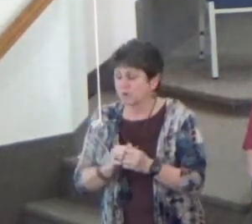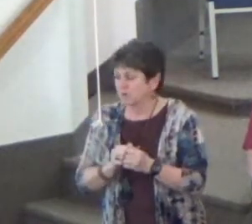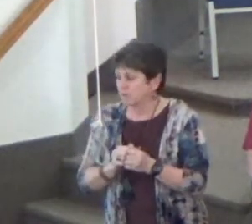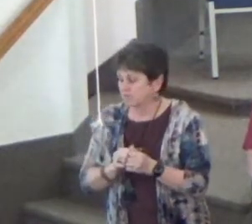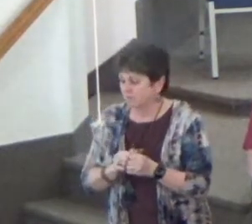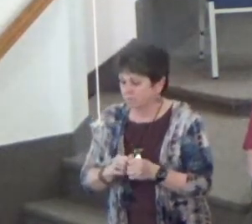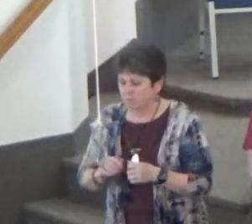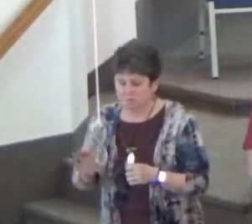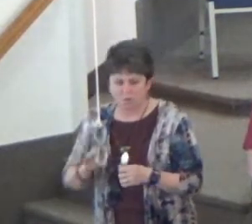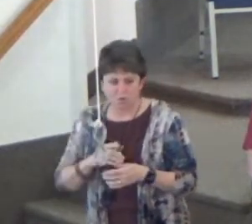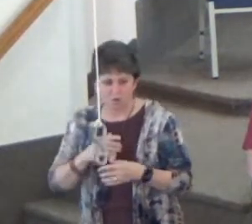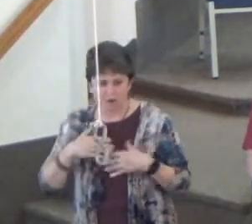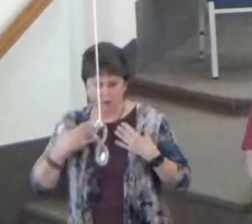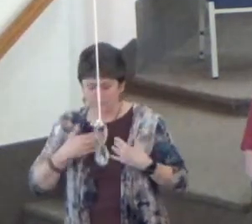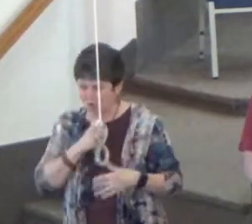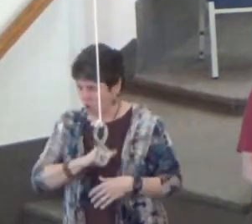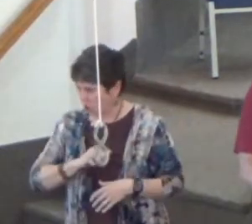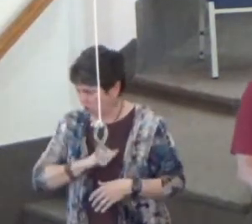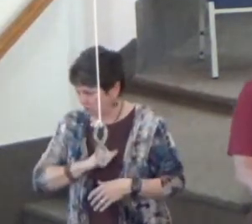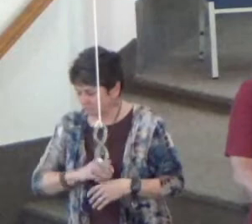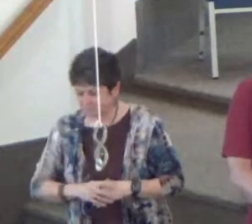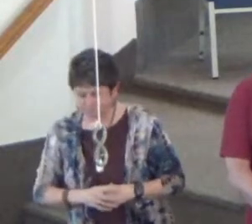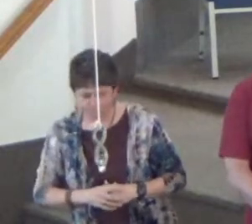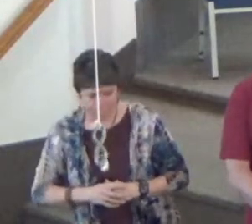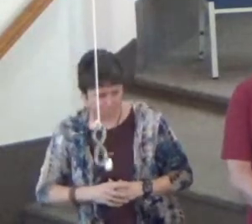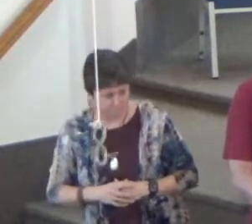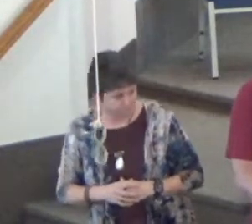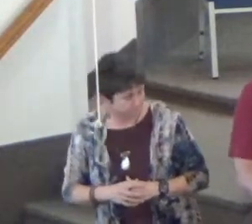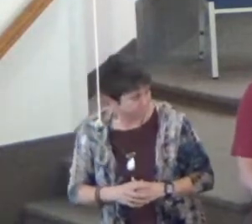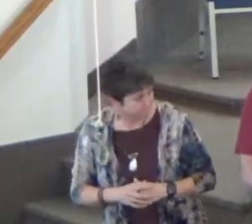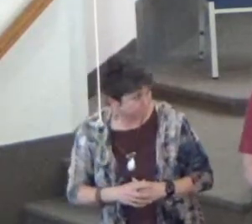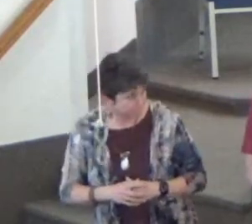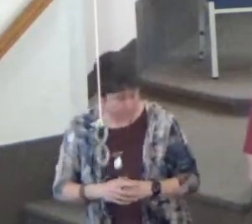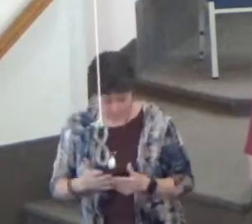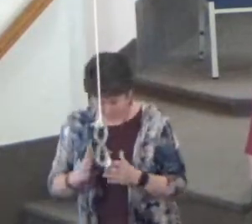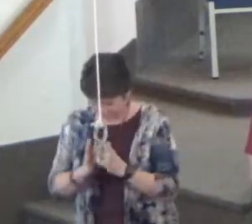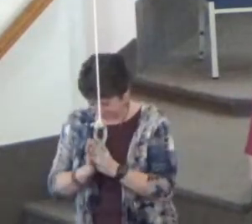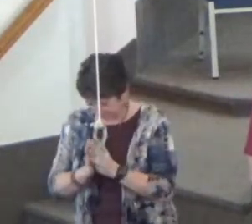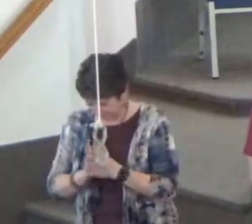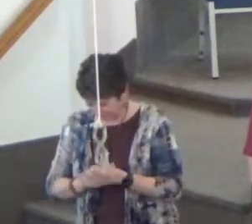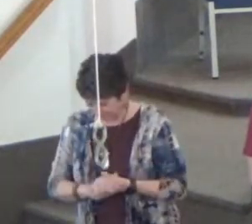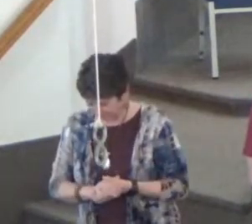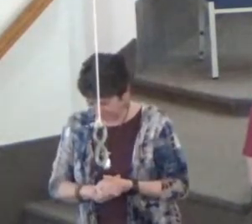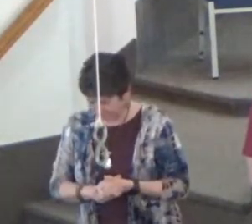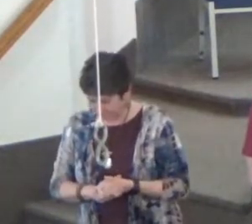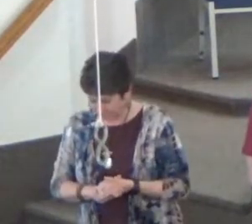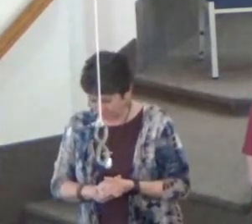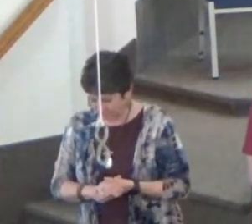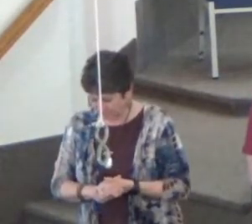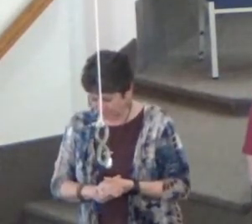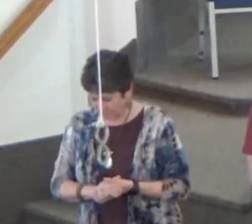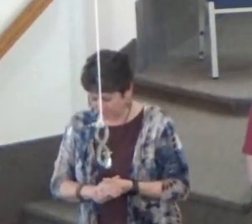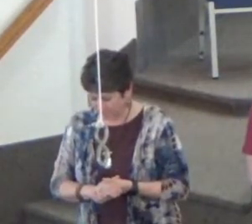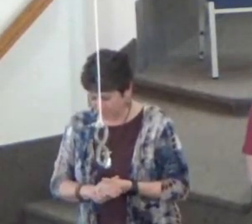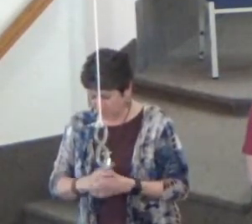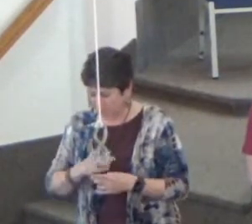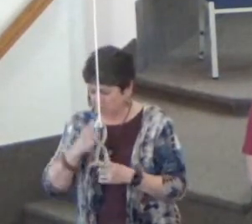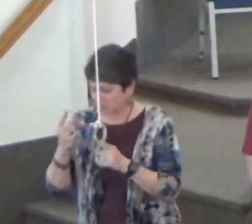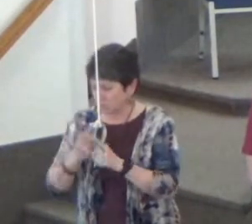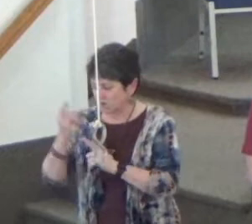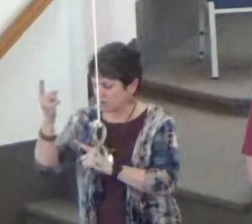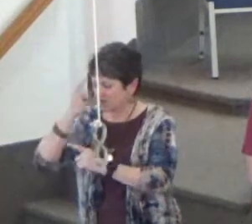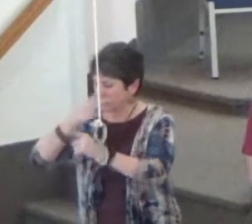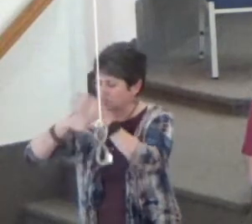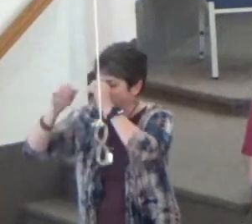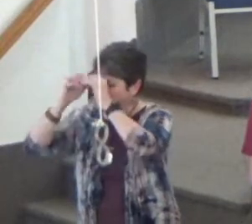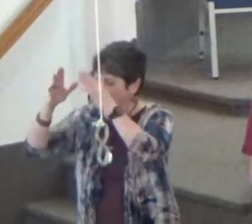heart. Brandon, would you lead us in prayer, please? Let's pray. Dear righteous and most heavenly Father, we want to